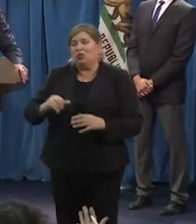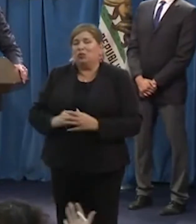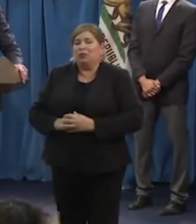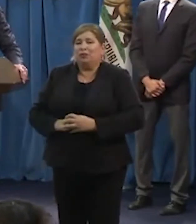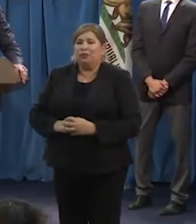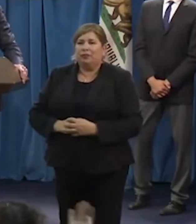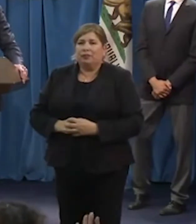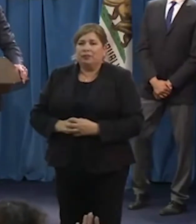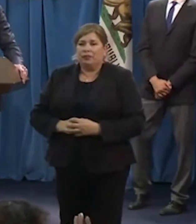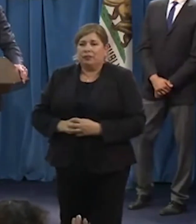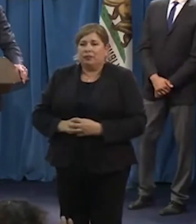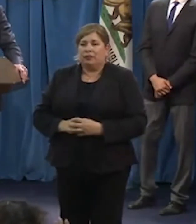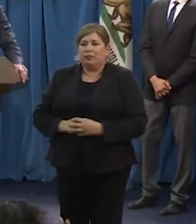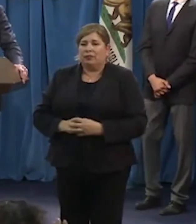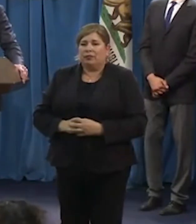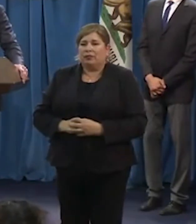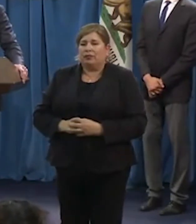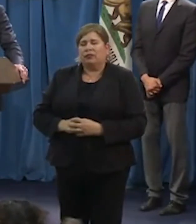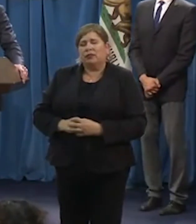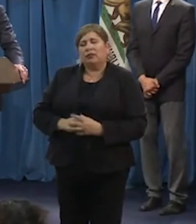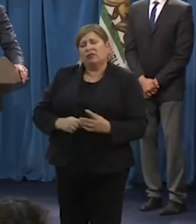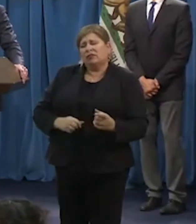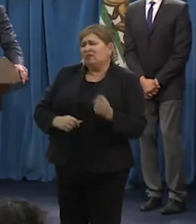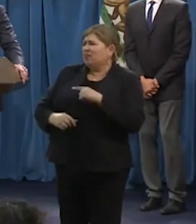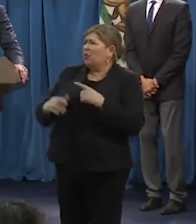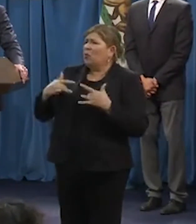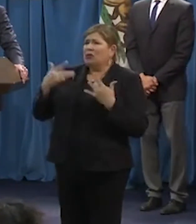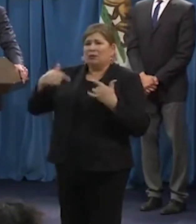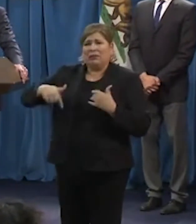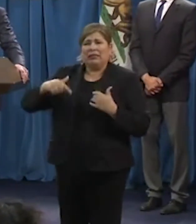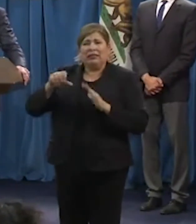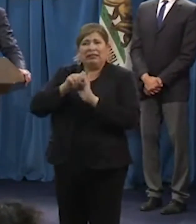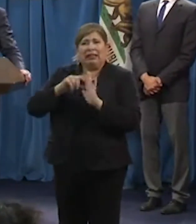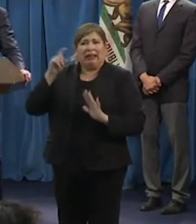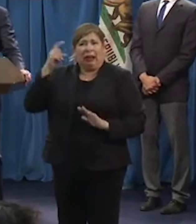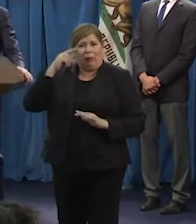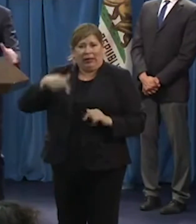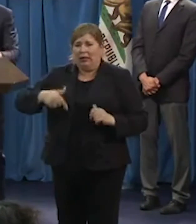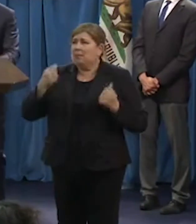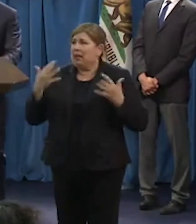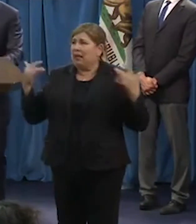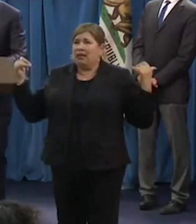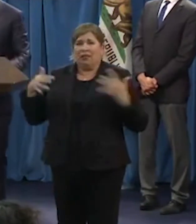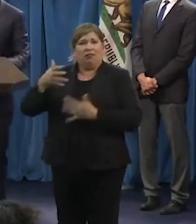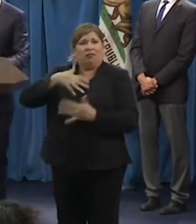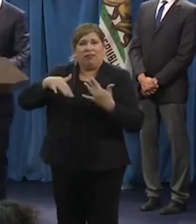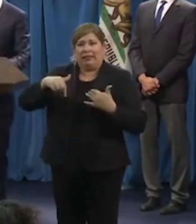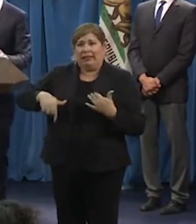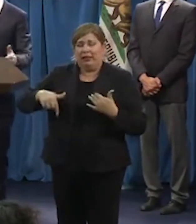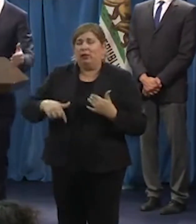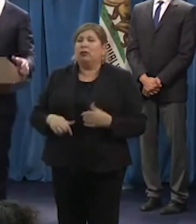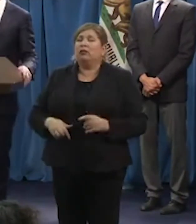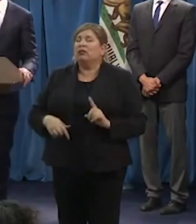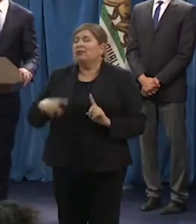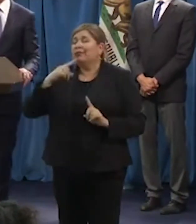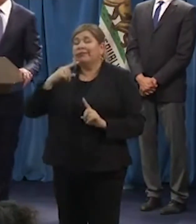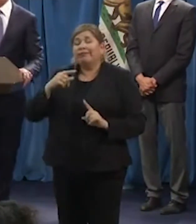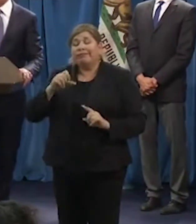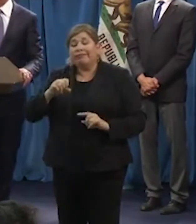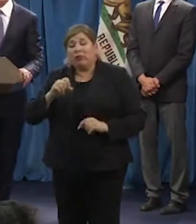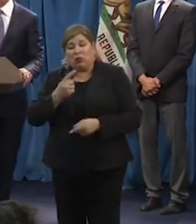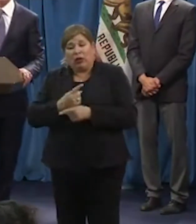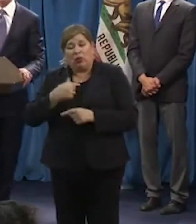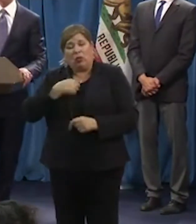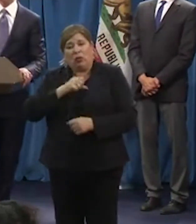here in the Capitol? I mean, this is a place of mass gatherings. That's we're working with state parks on tours, and we'll have